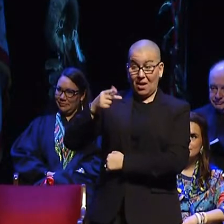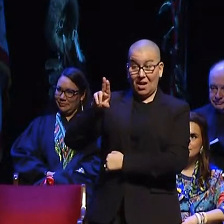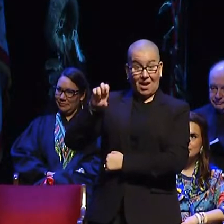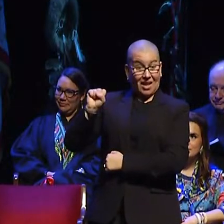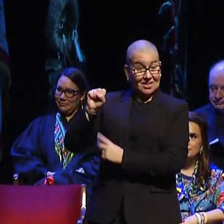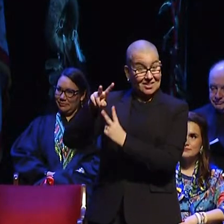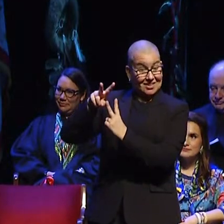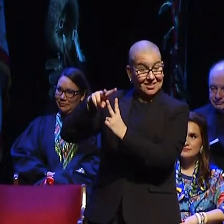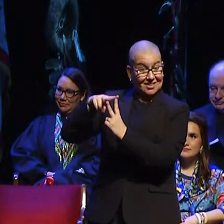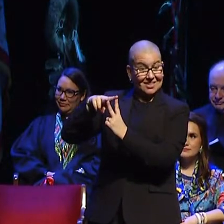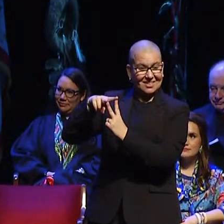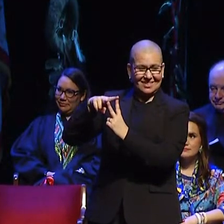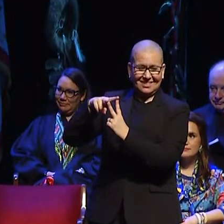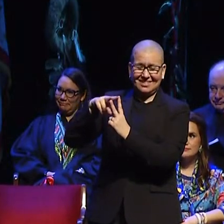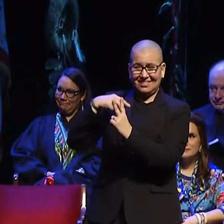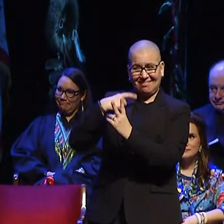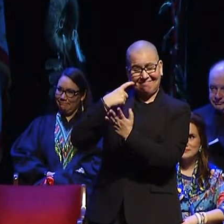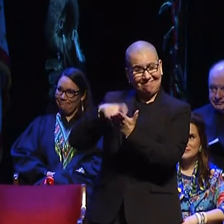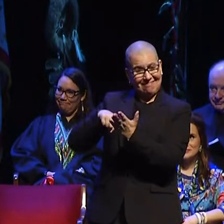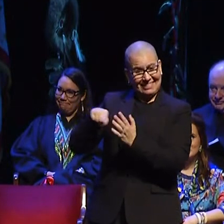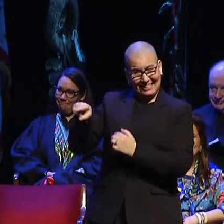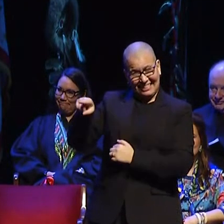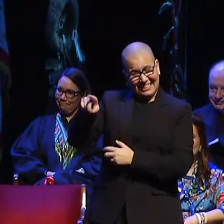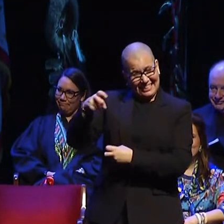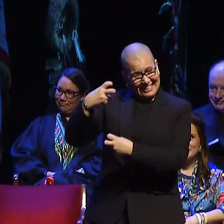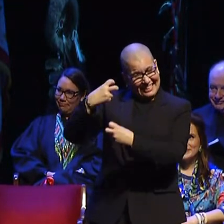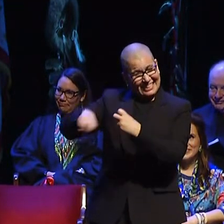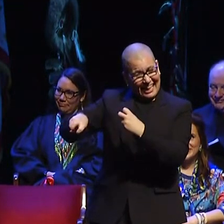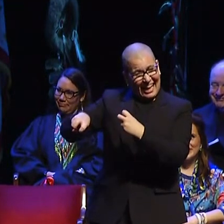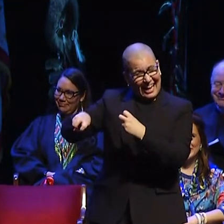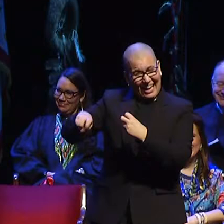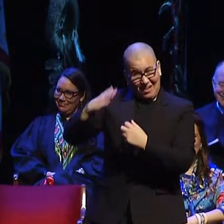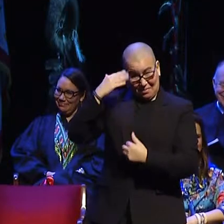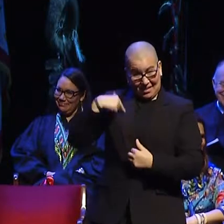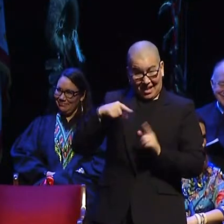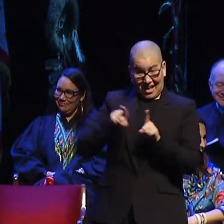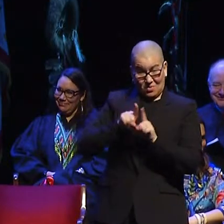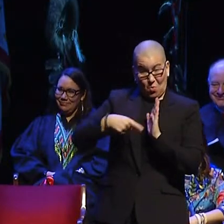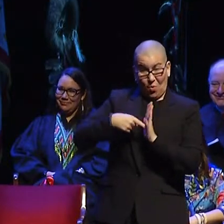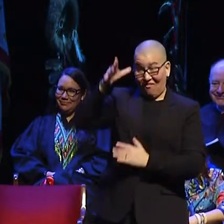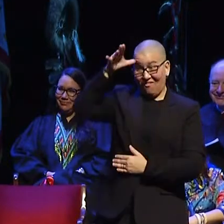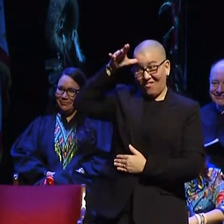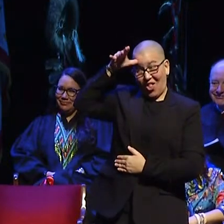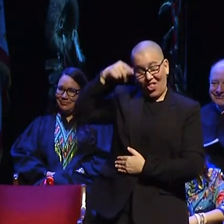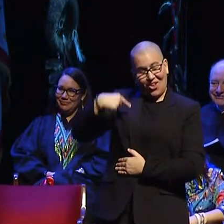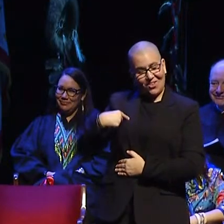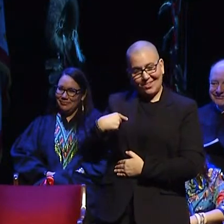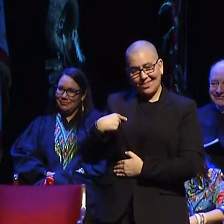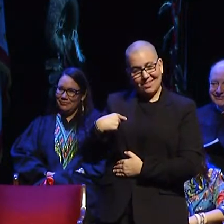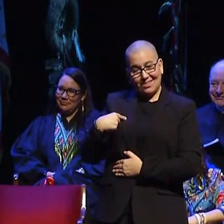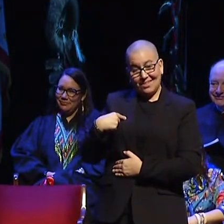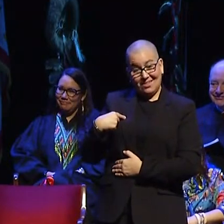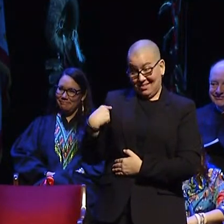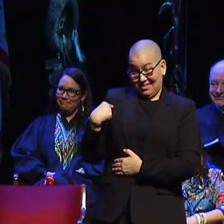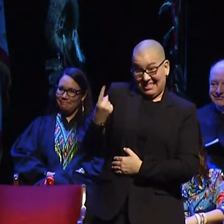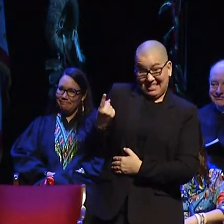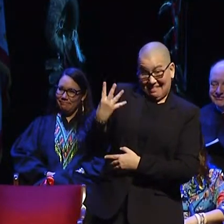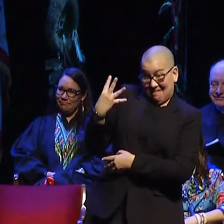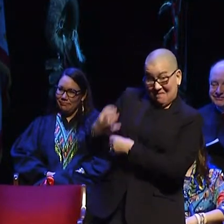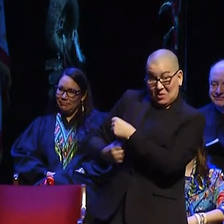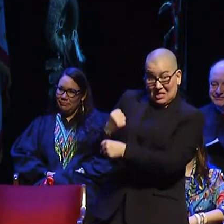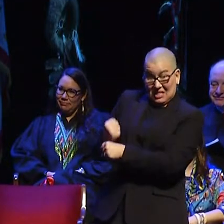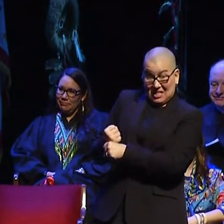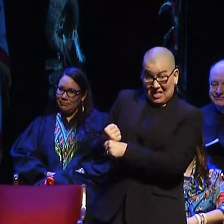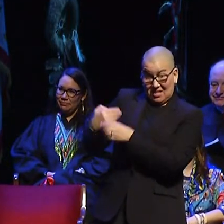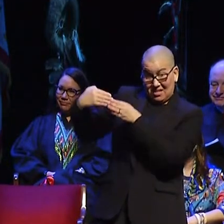it must be to have me as your dad for numerous reasons, certainly over the last 4 years. But I can't tell